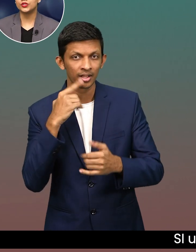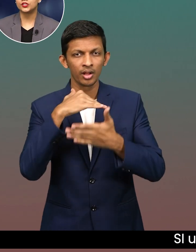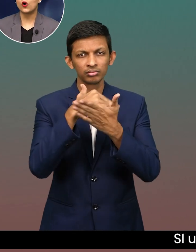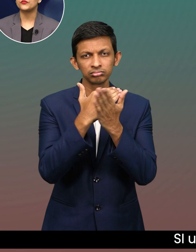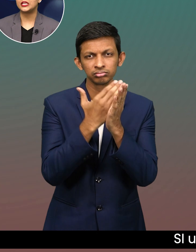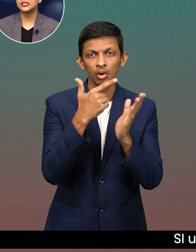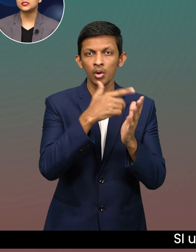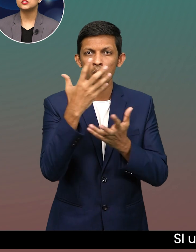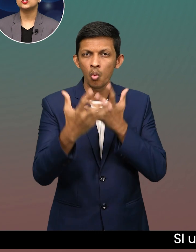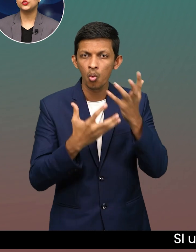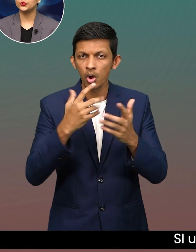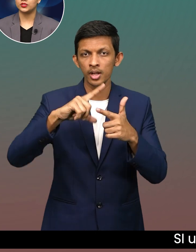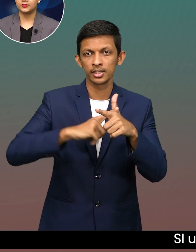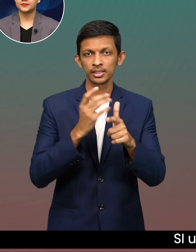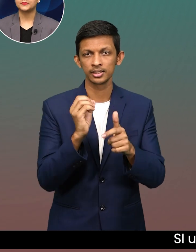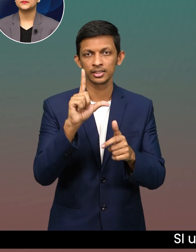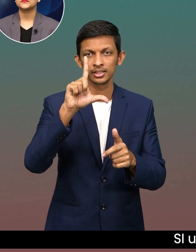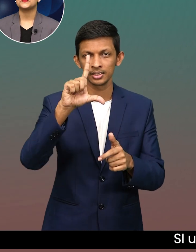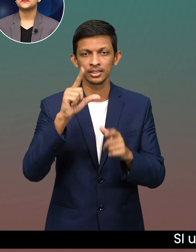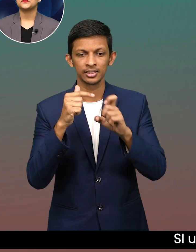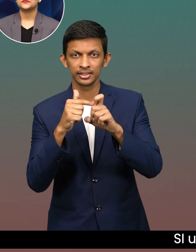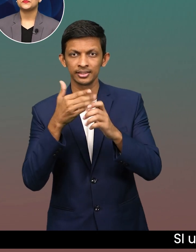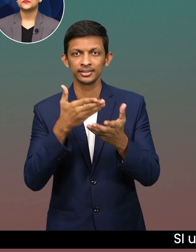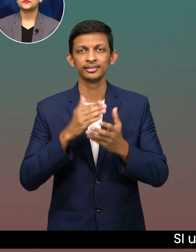SI unit of heat is joule.